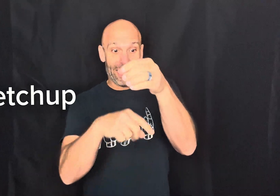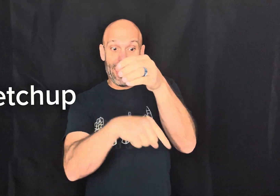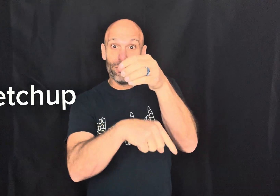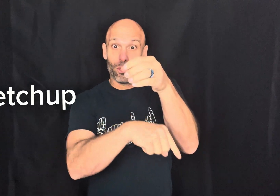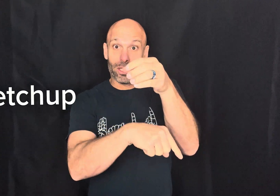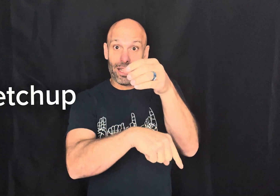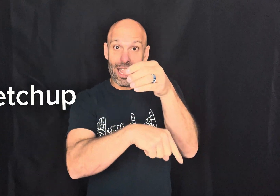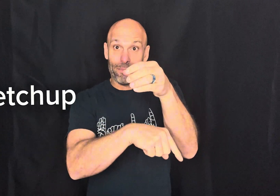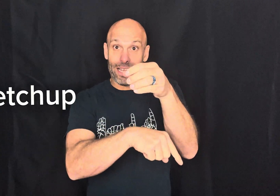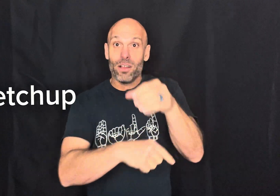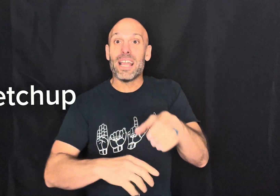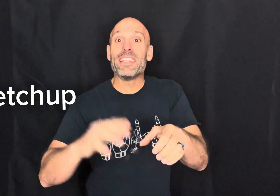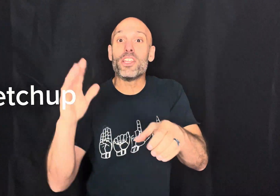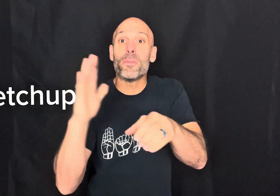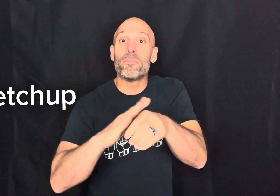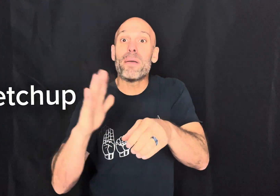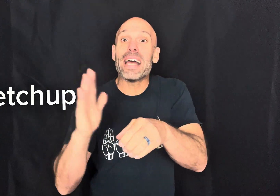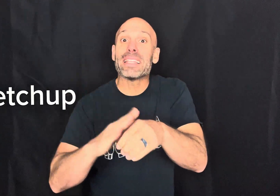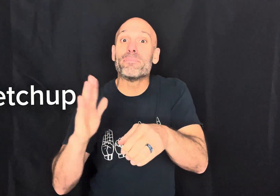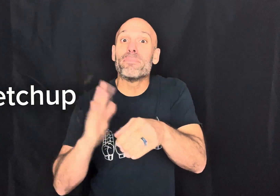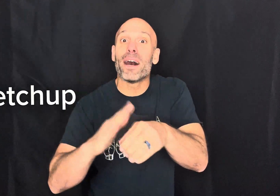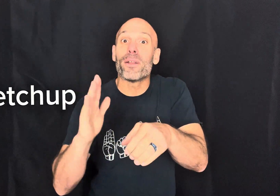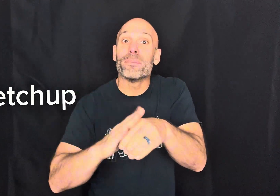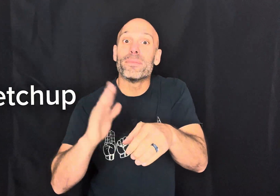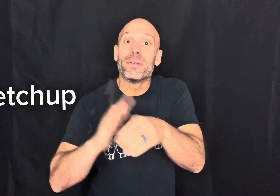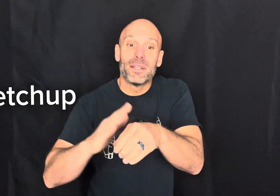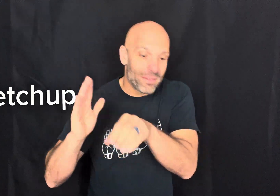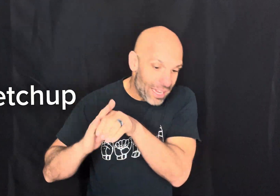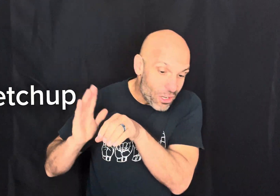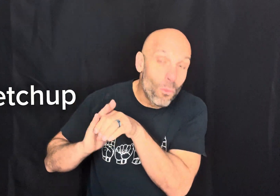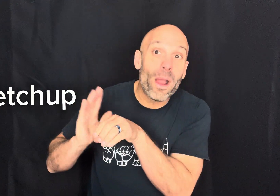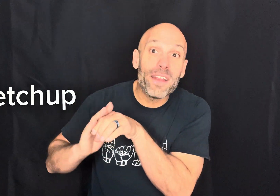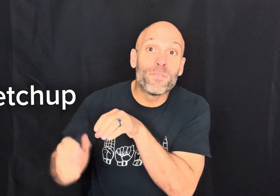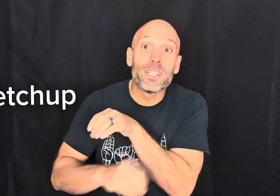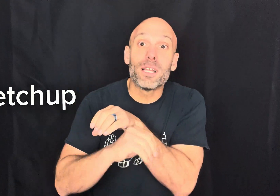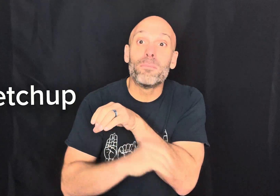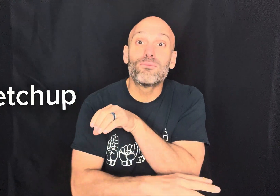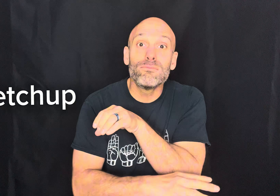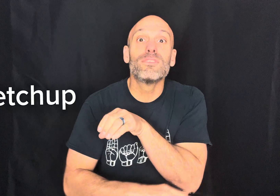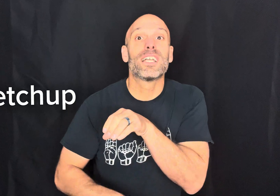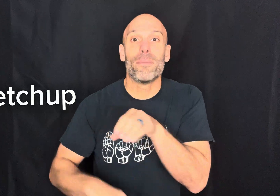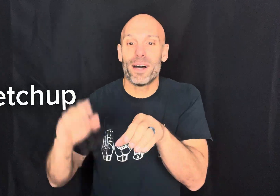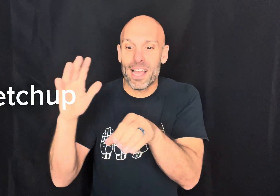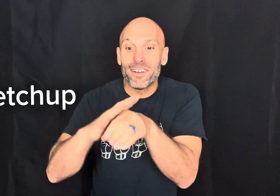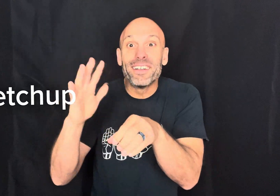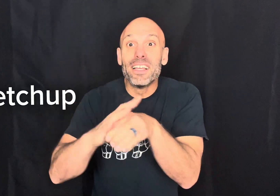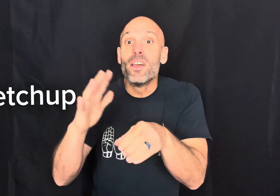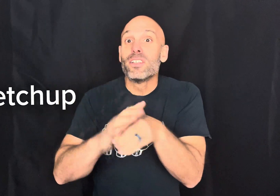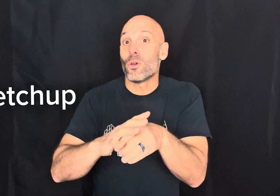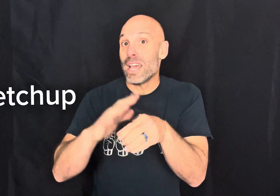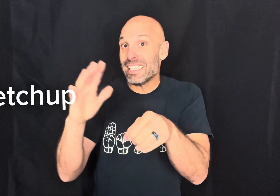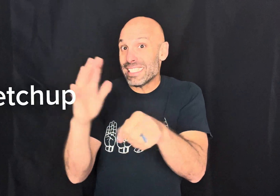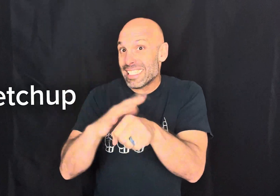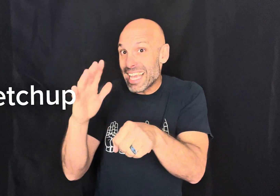down so it's aimed down, and then you pat the bottom, right? And you're waiting for it to come on out. So that's